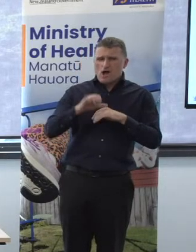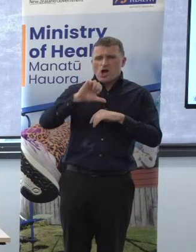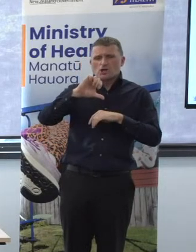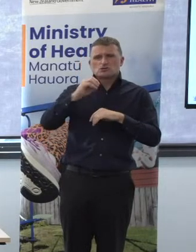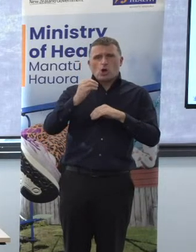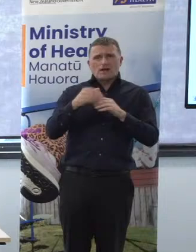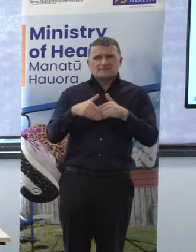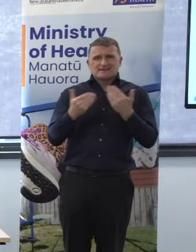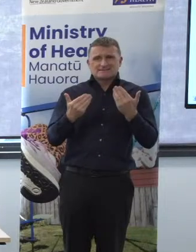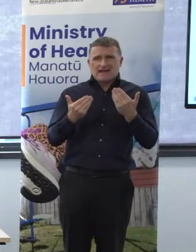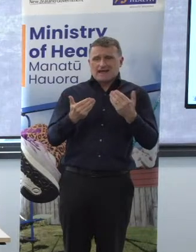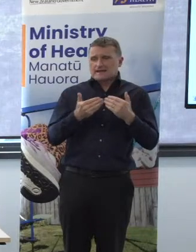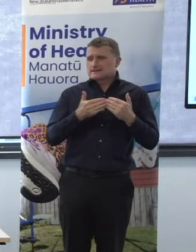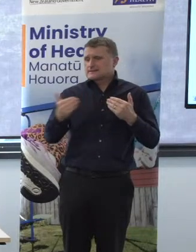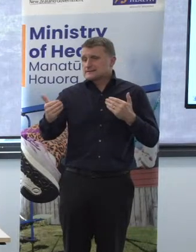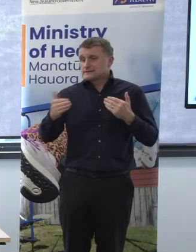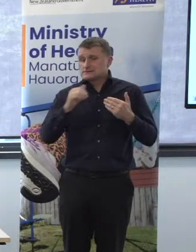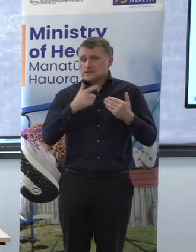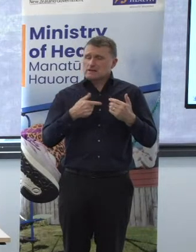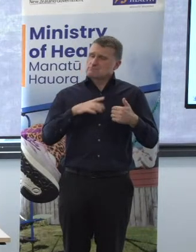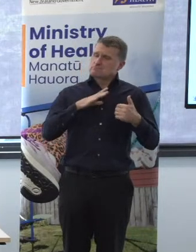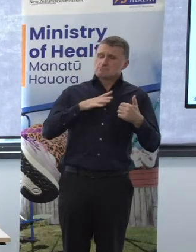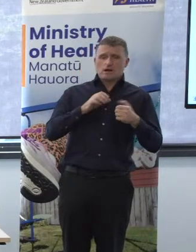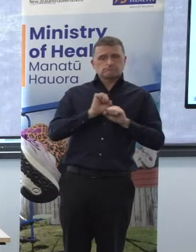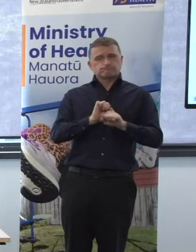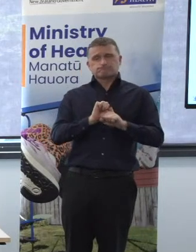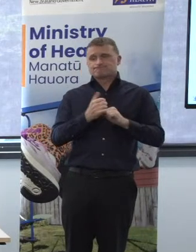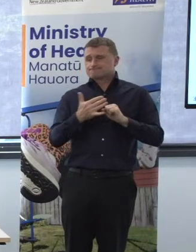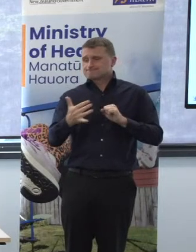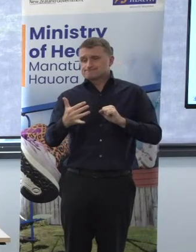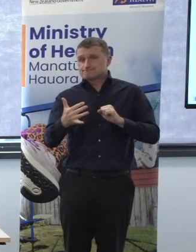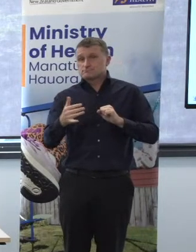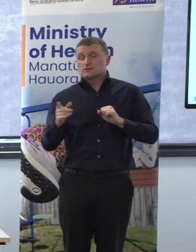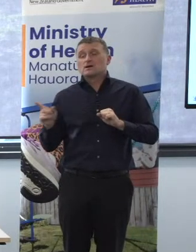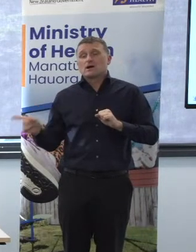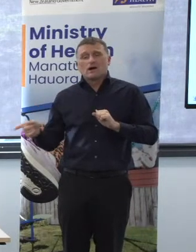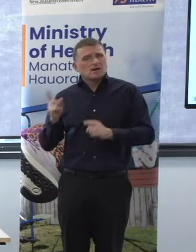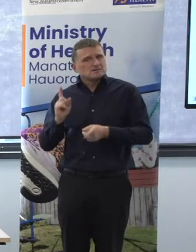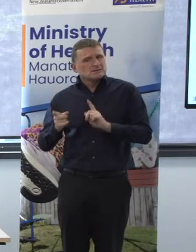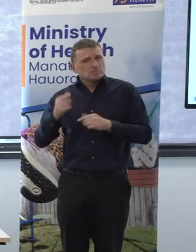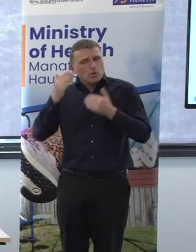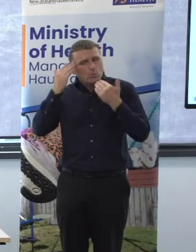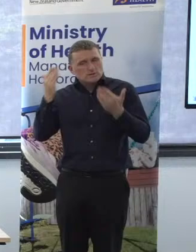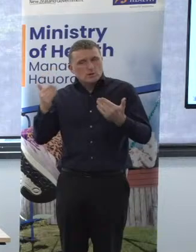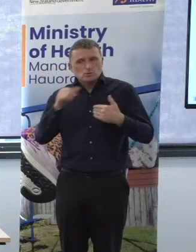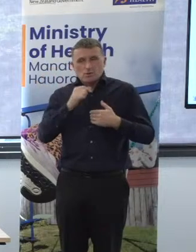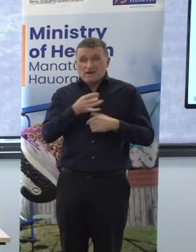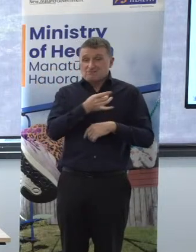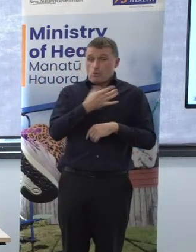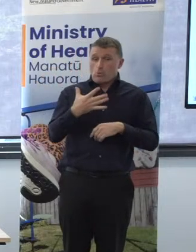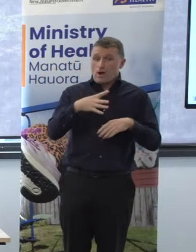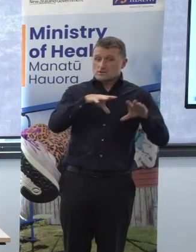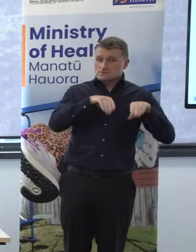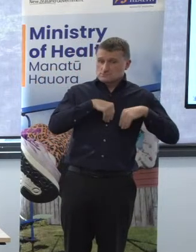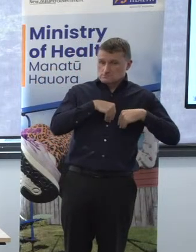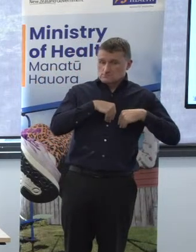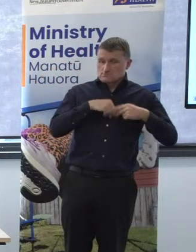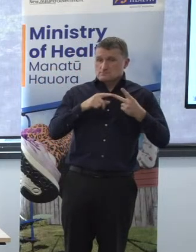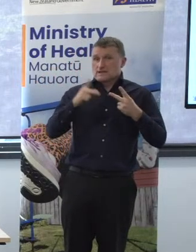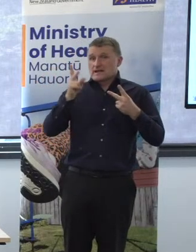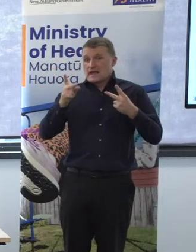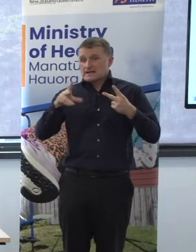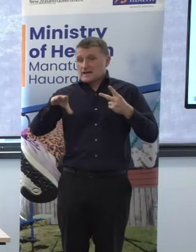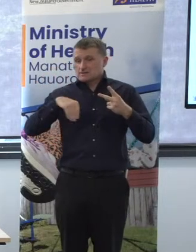think the problem is we don't always know if it is a reinfection or not. Obviously, if the rapid antigen test